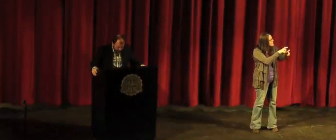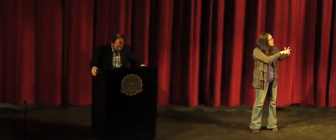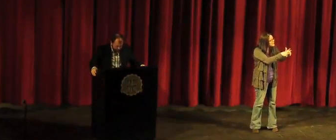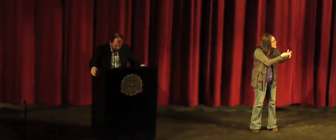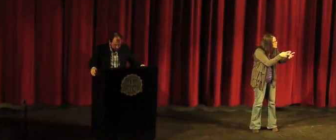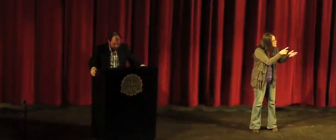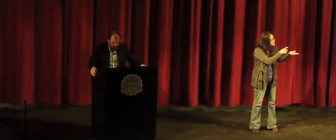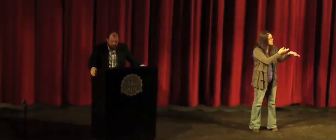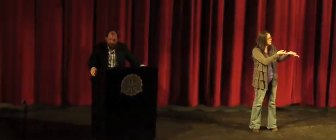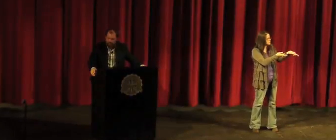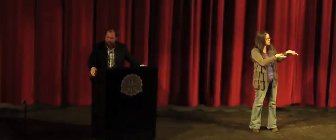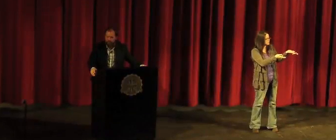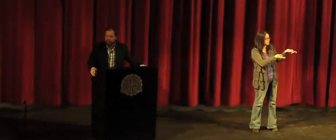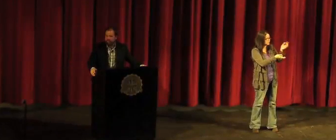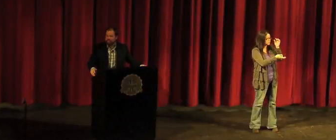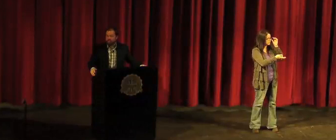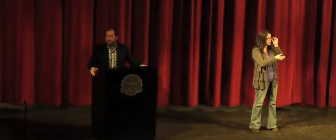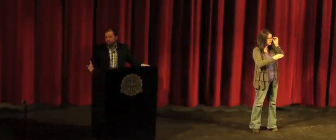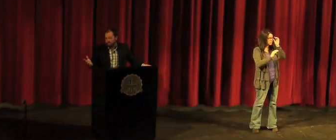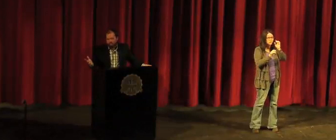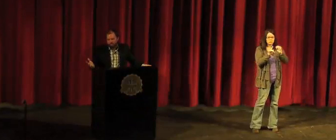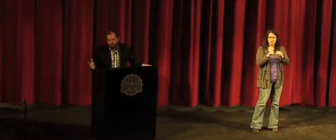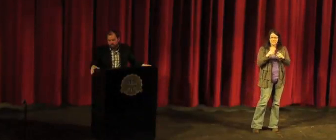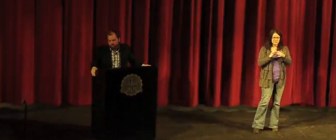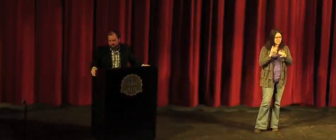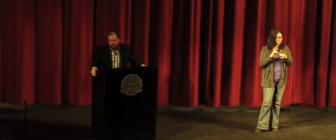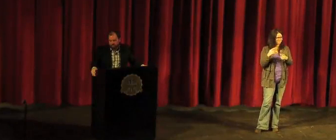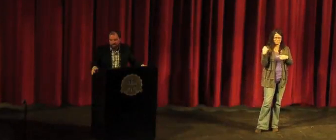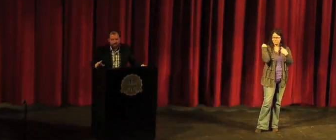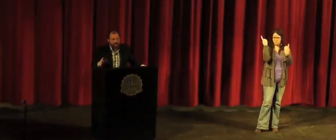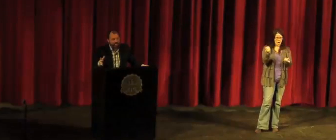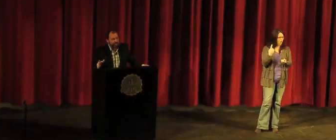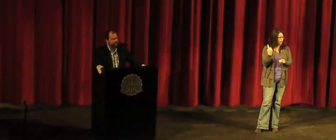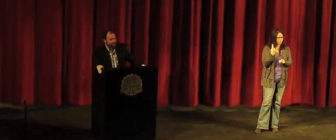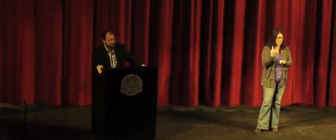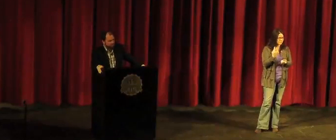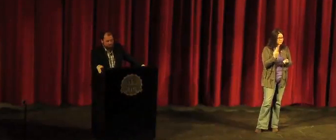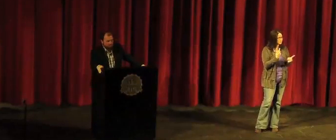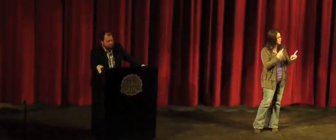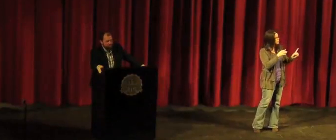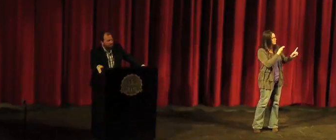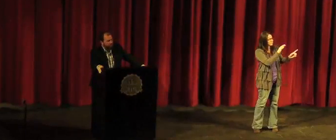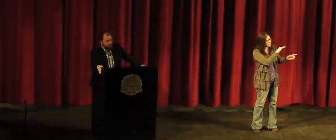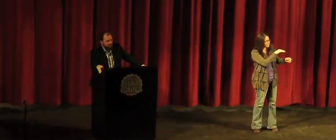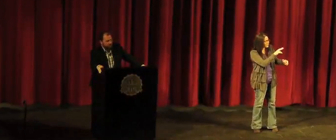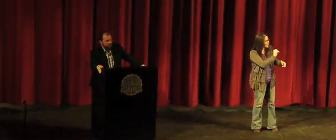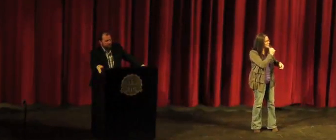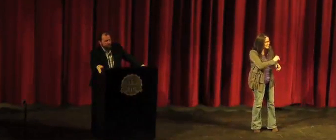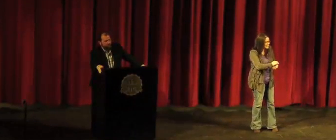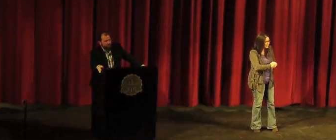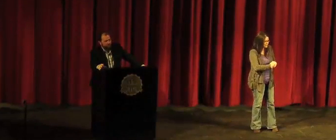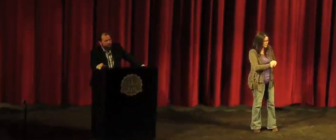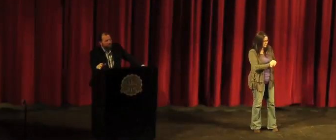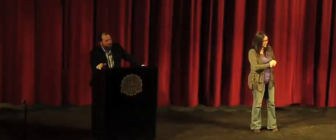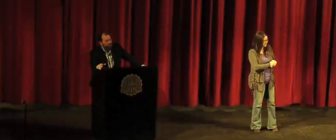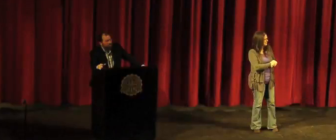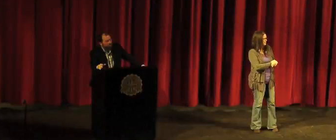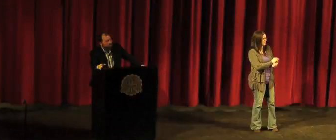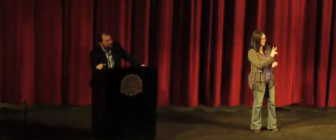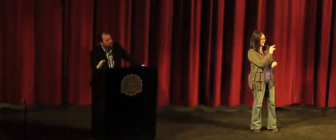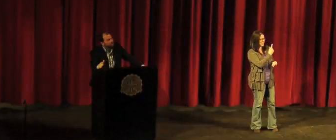begin?" Bertie tells him, "I've always spoken with a stammer." And Lionel says, "No, you didn't. No